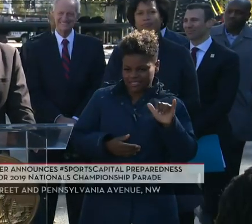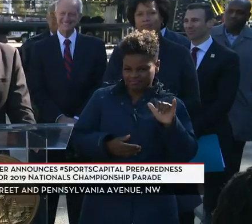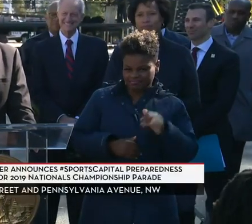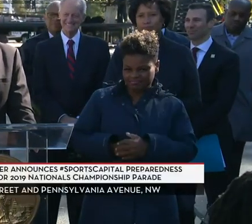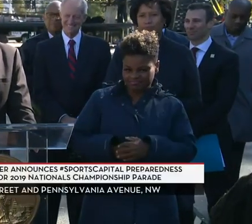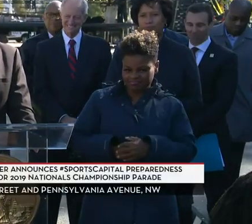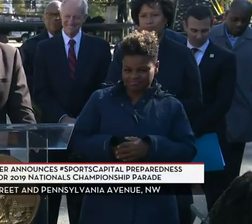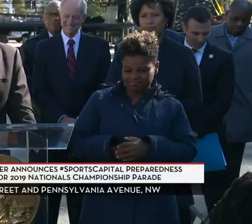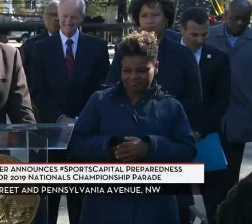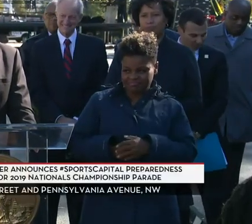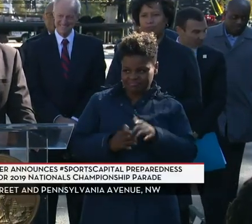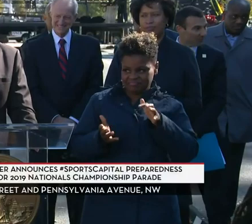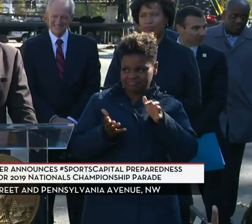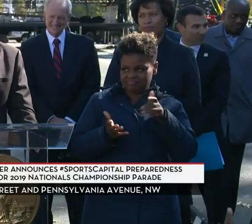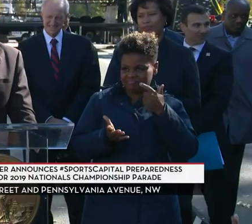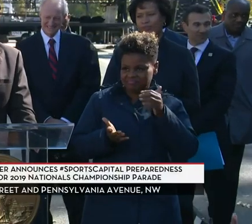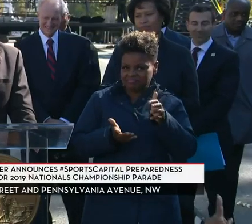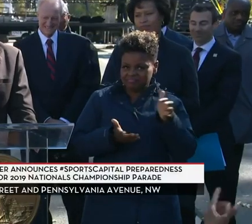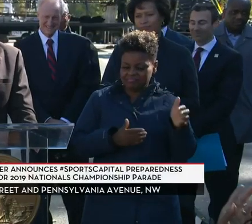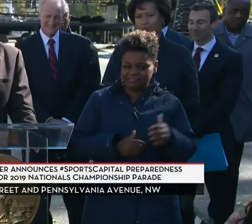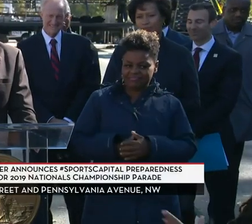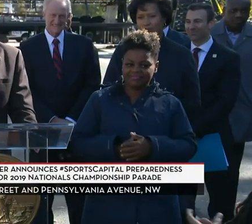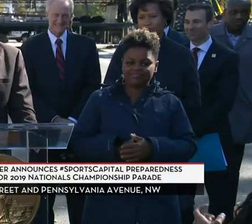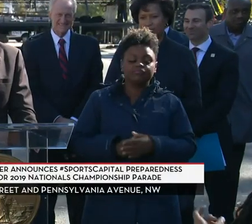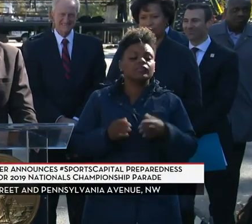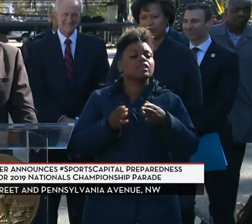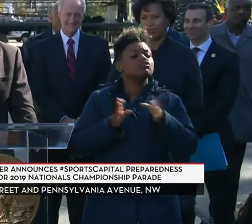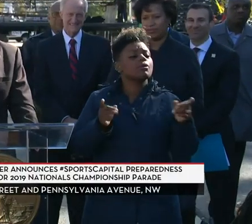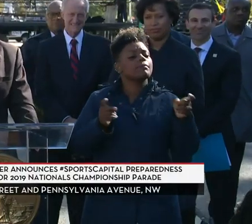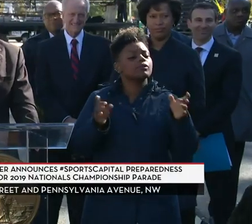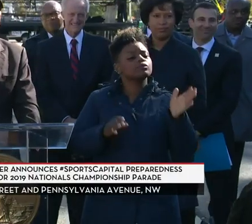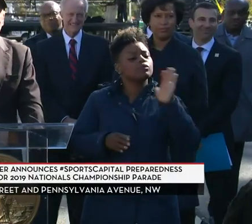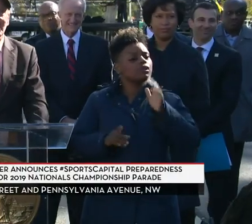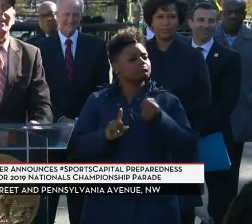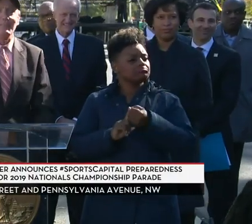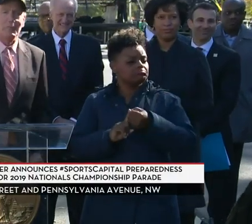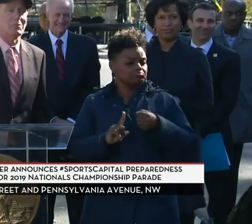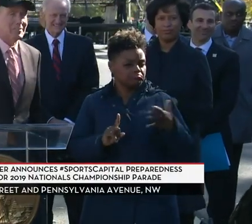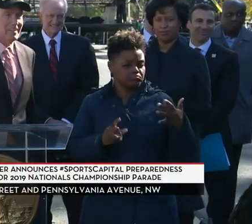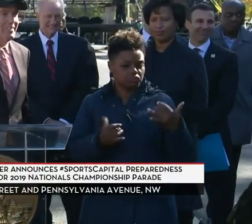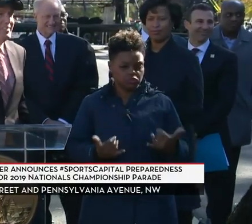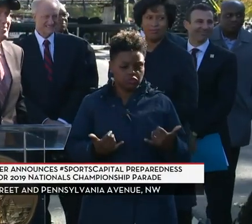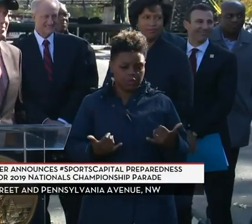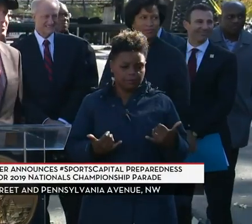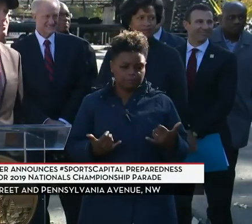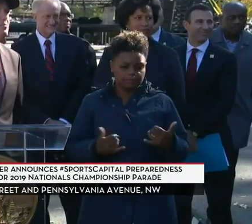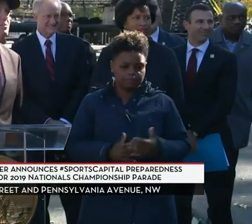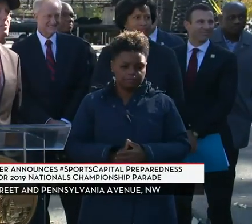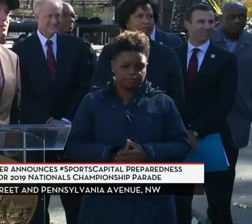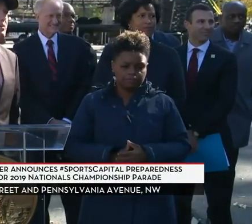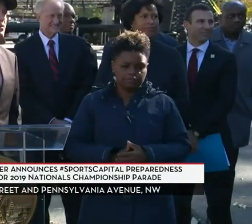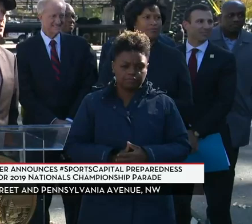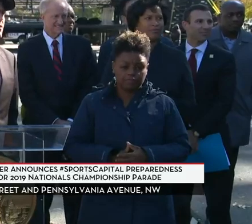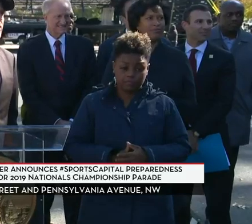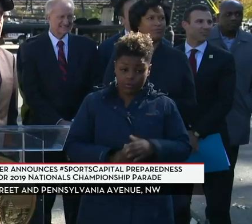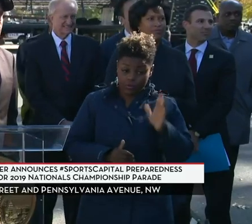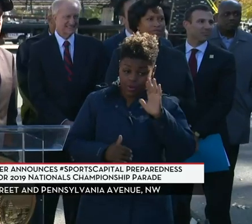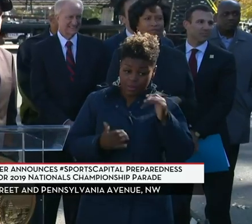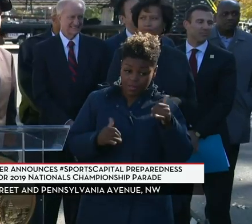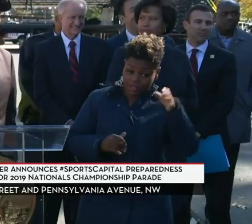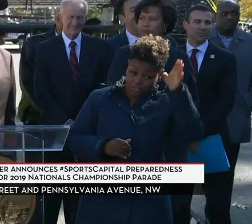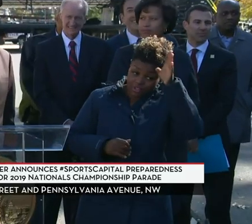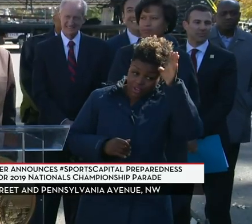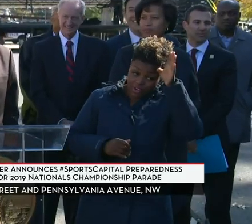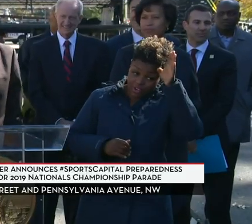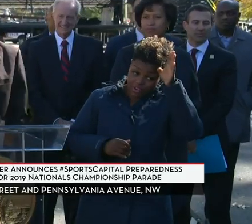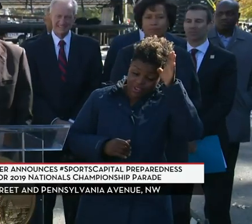and our manager and our principal owner, but more details will be forthcoming later today. Yes, of course. Yeah. DCPS schools will have bands in